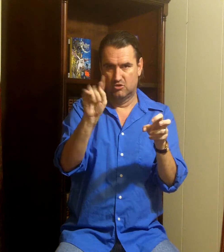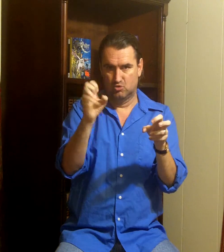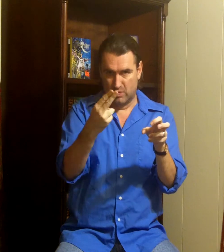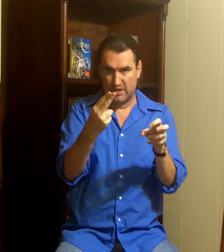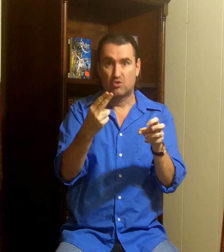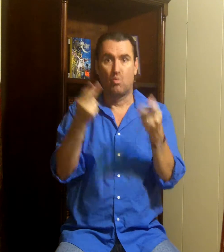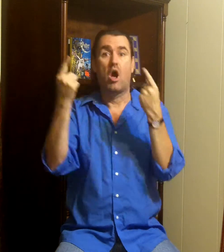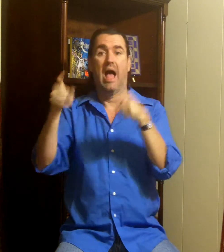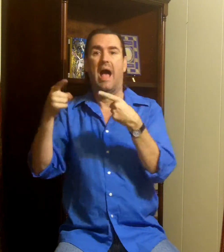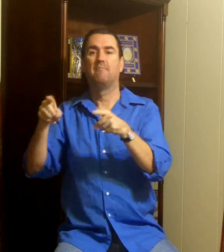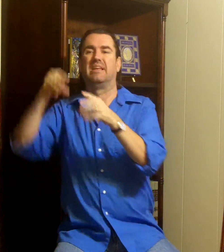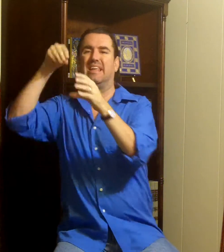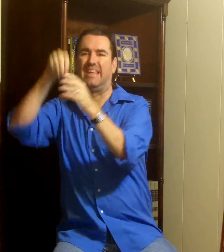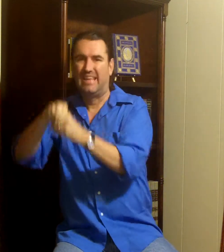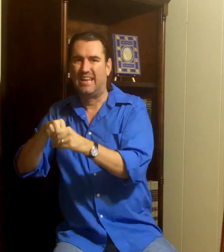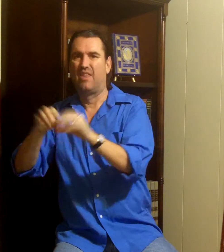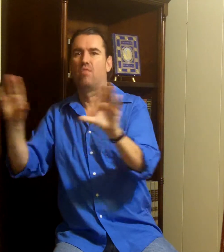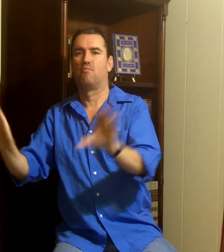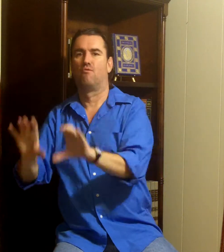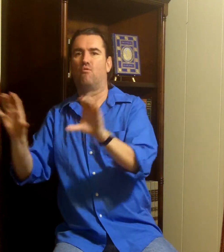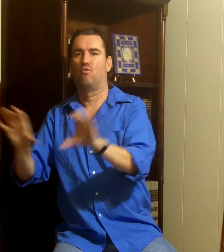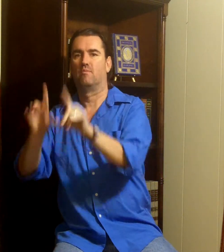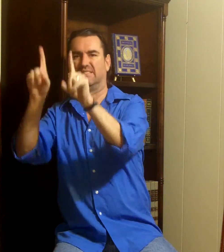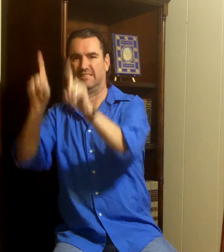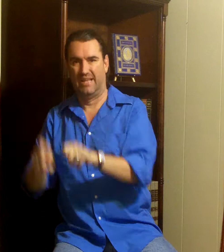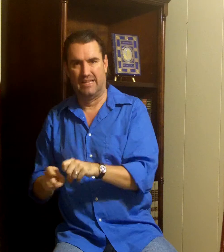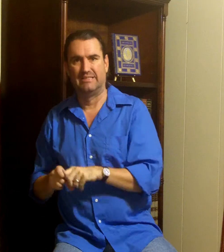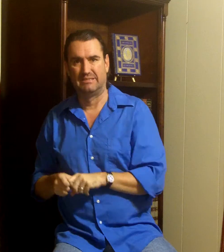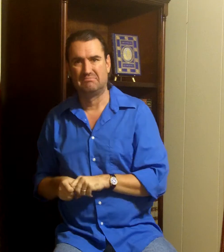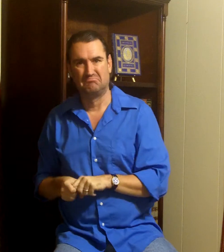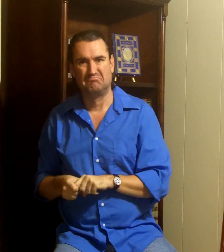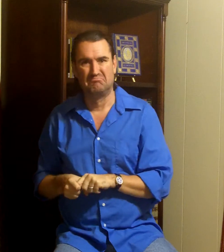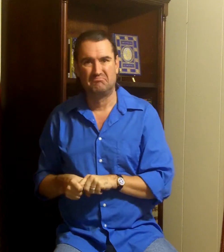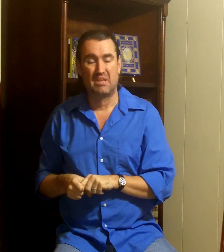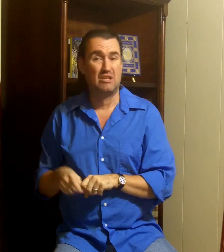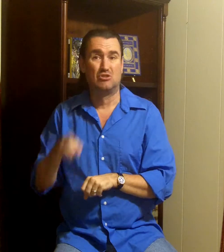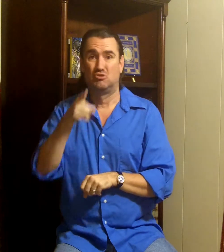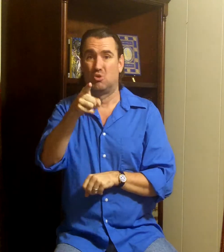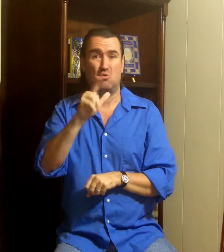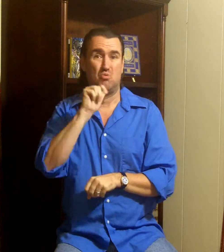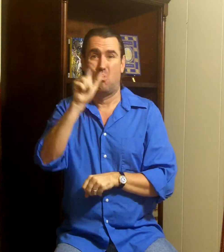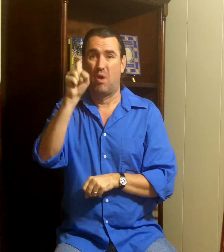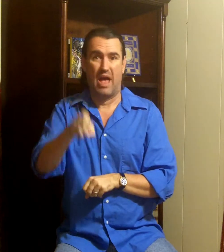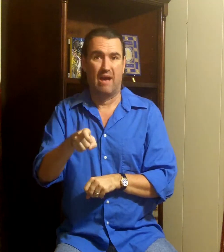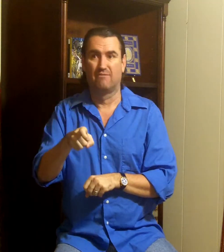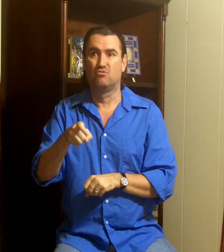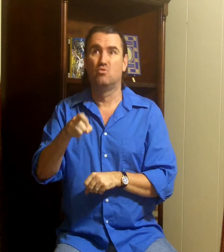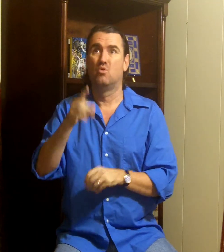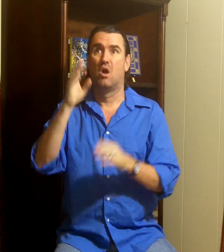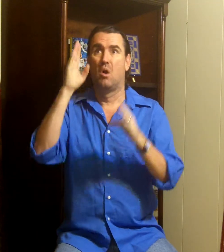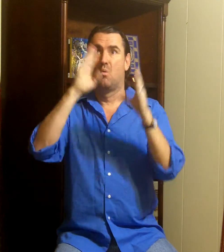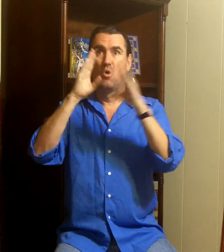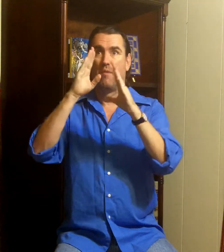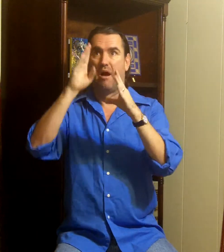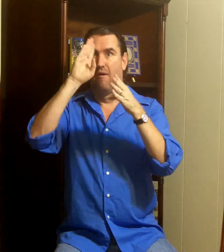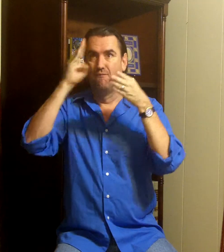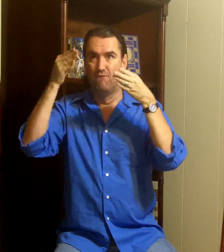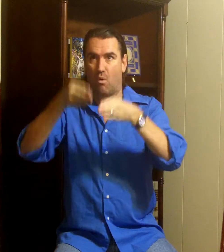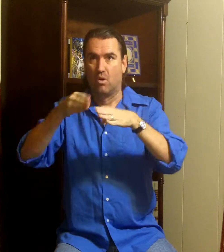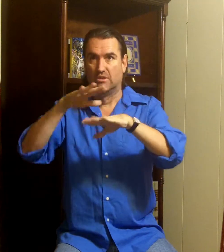speak and you're signing. So you don't have to necessarily worry about focusing on a particular skill.